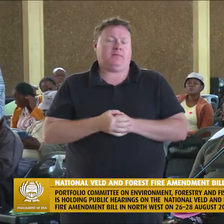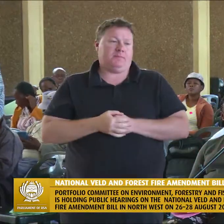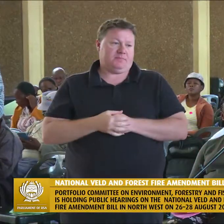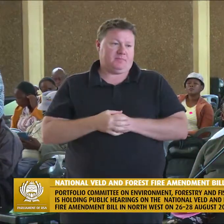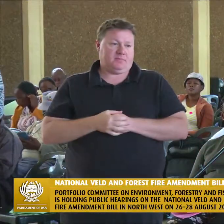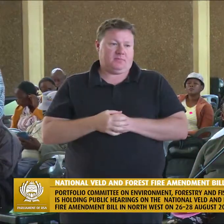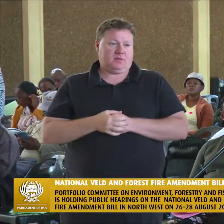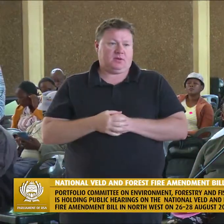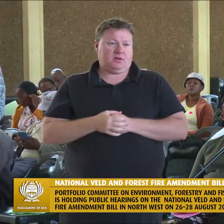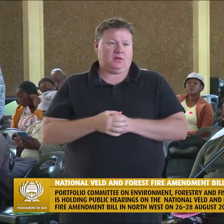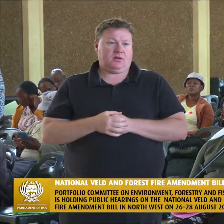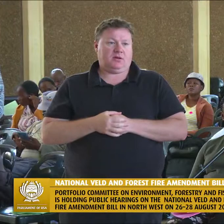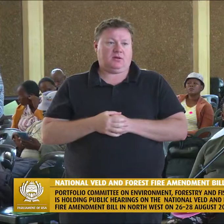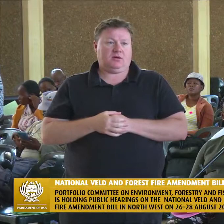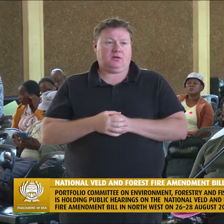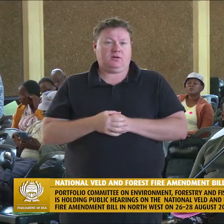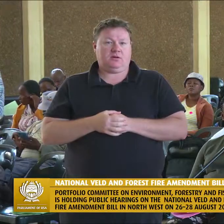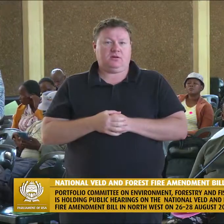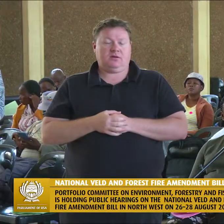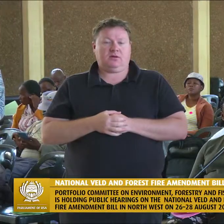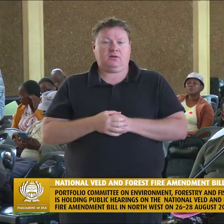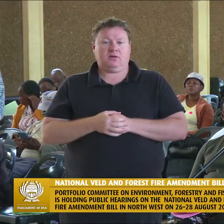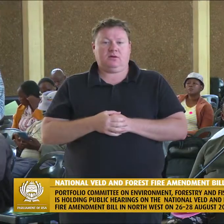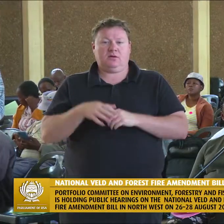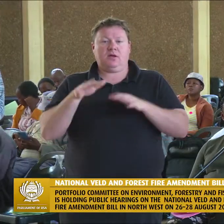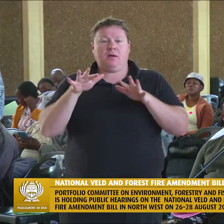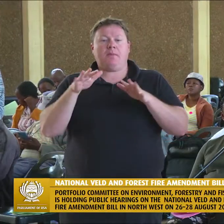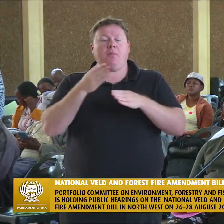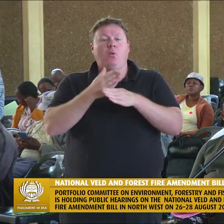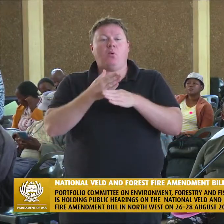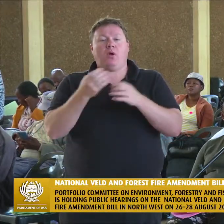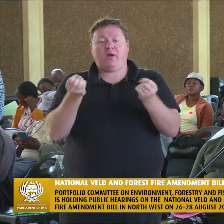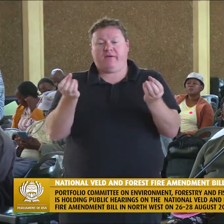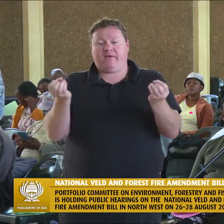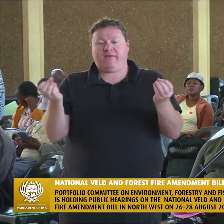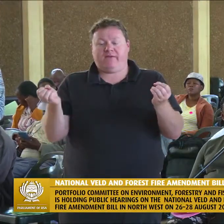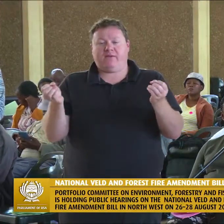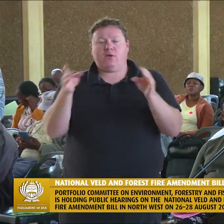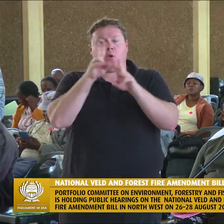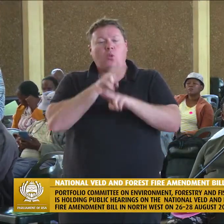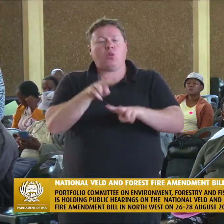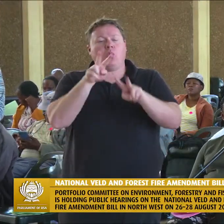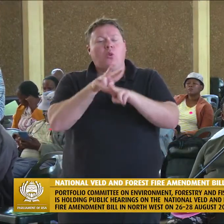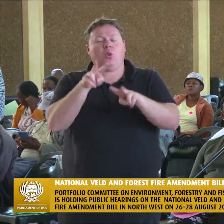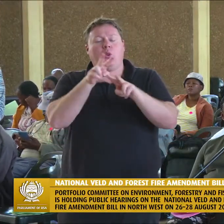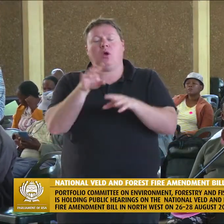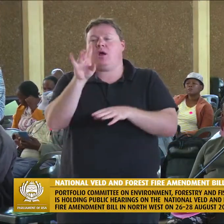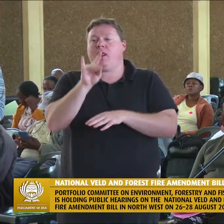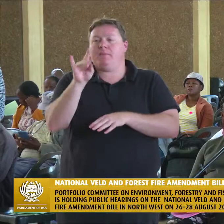we people are employed to take care of livestock